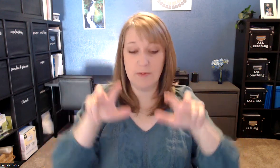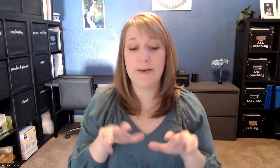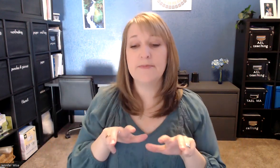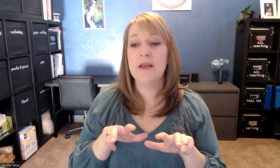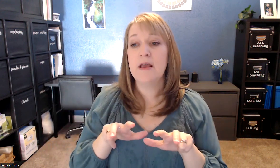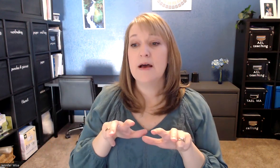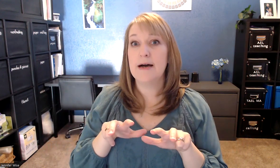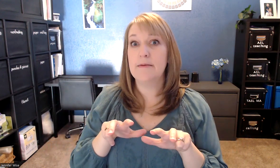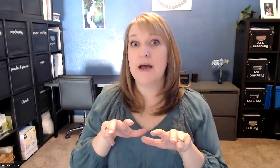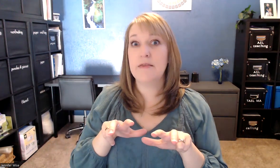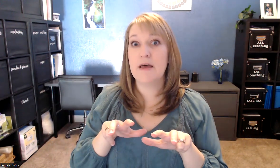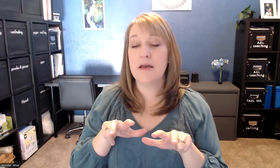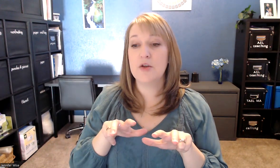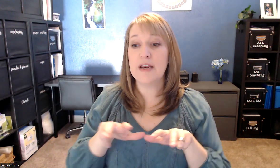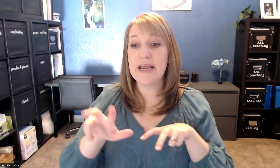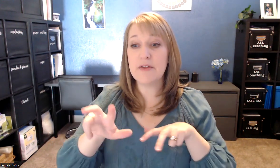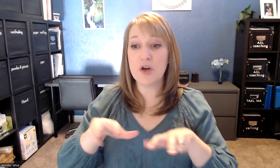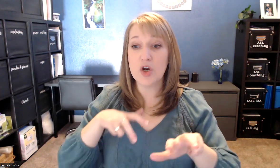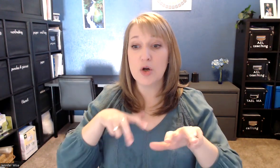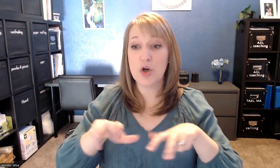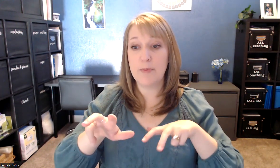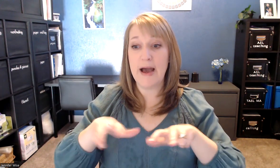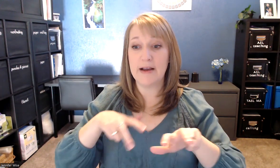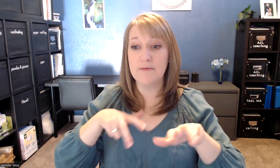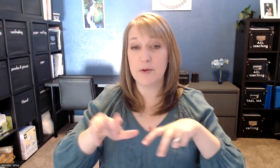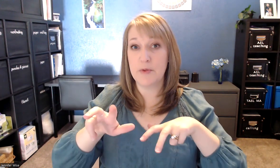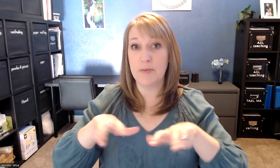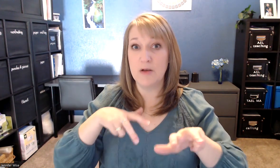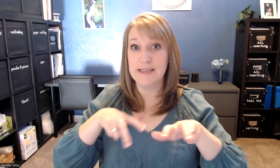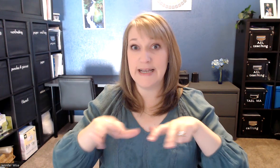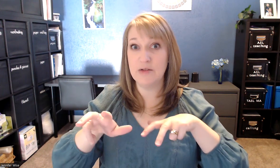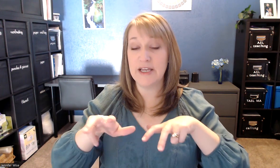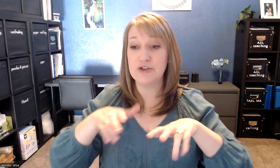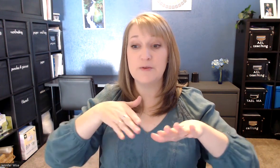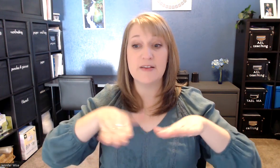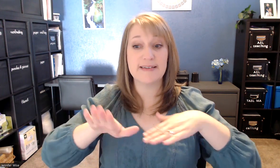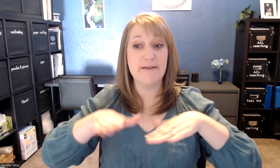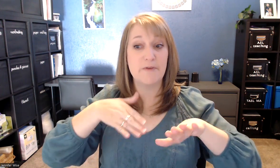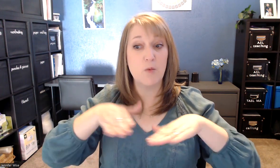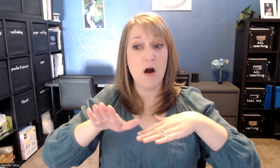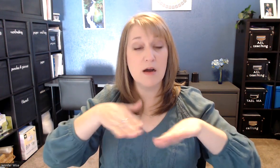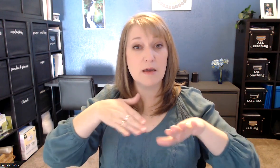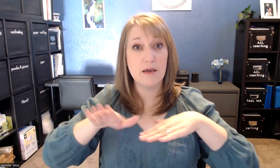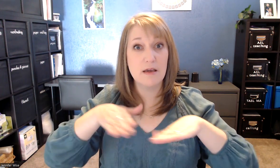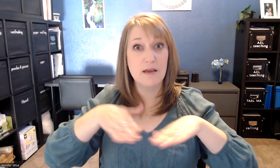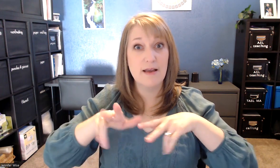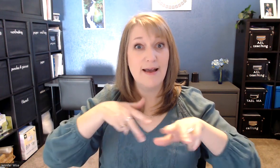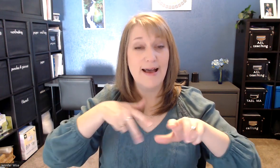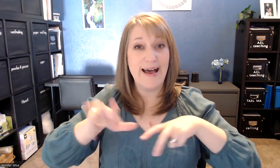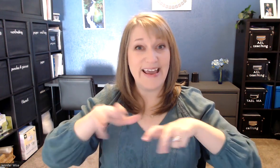bit. And then you can either go back and forth with your palms down like you do for the sign for walk,